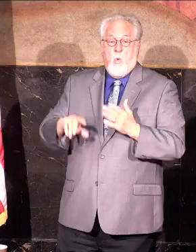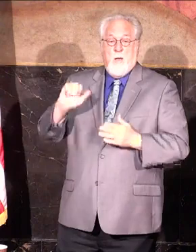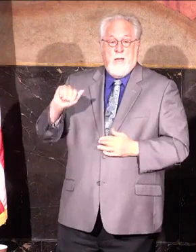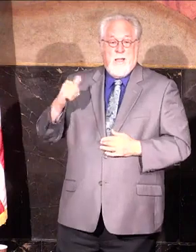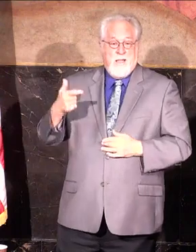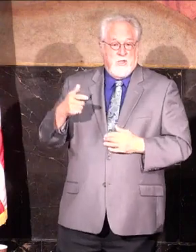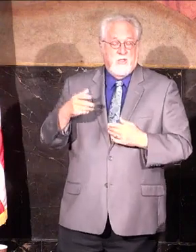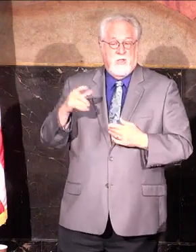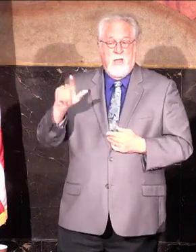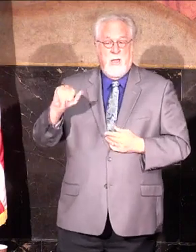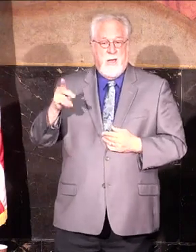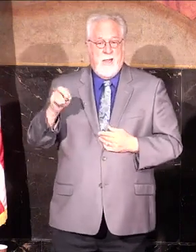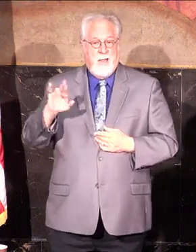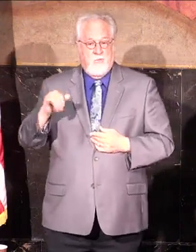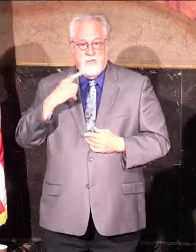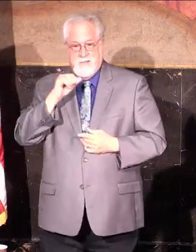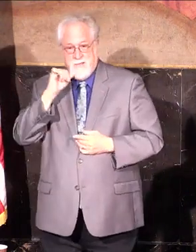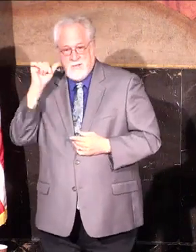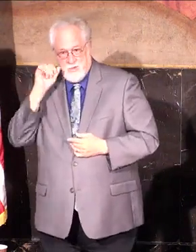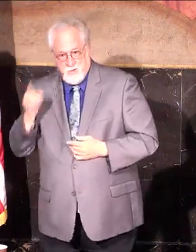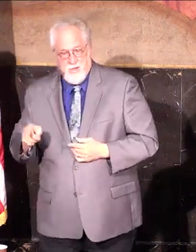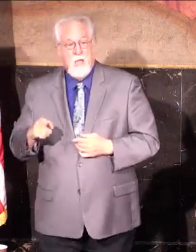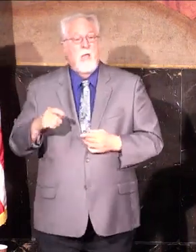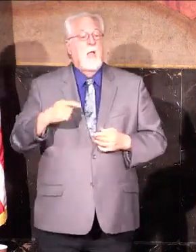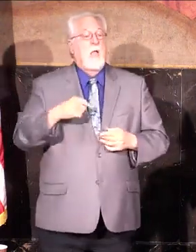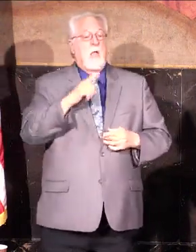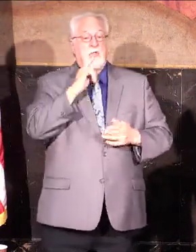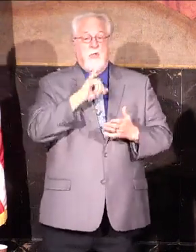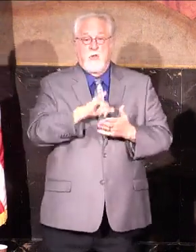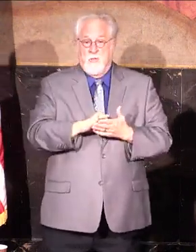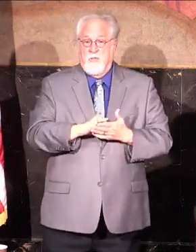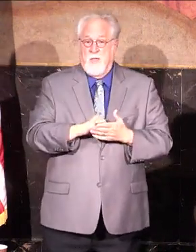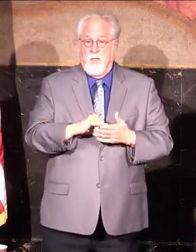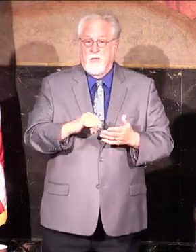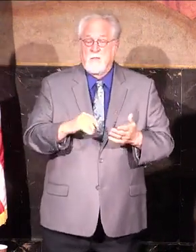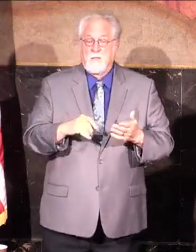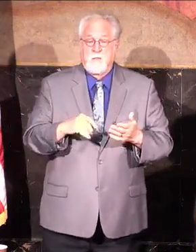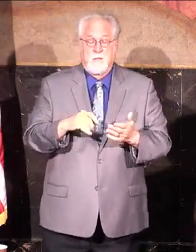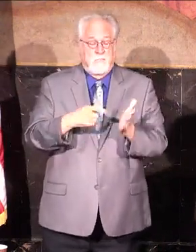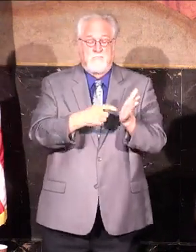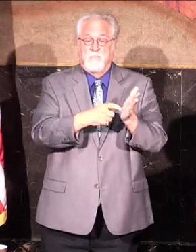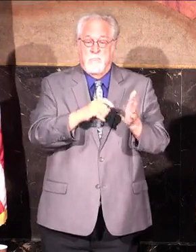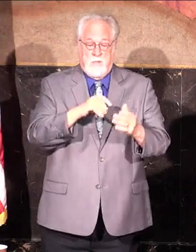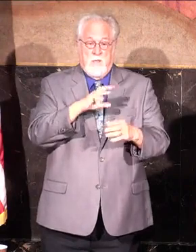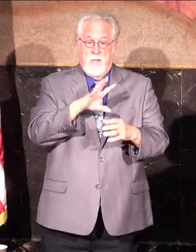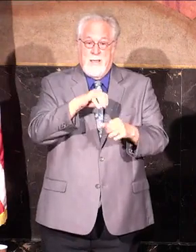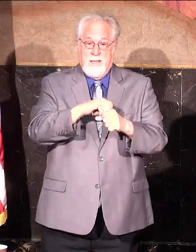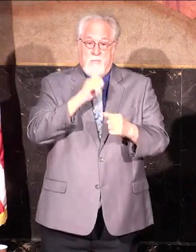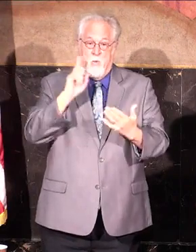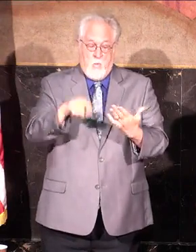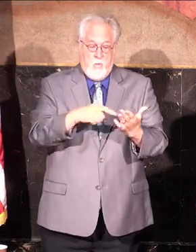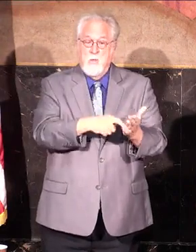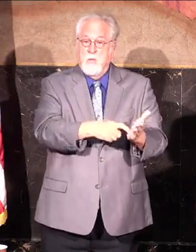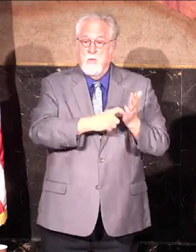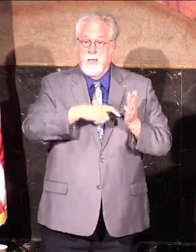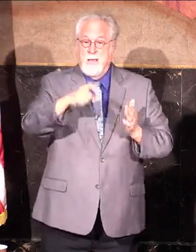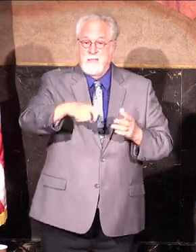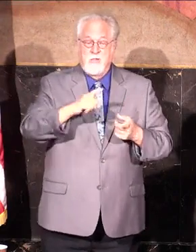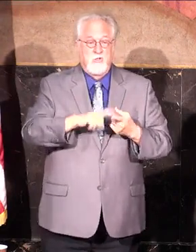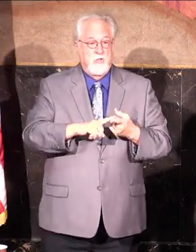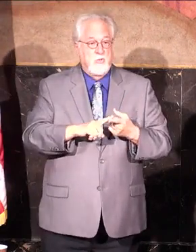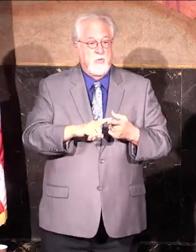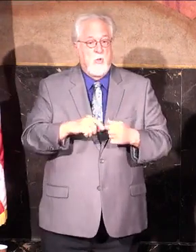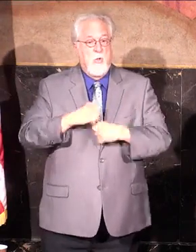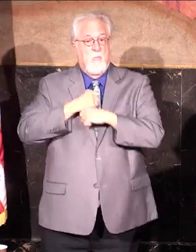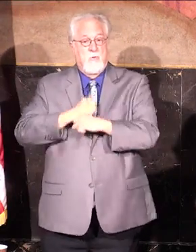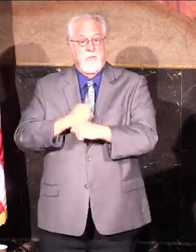yesterday. And I will assure you that those measures that are contained in that order are necessary to protect public safety